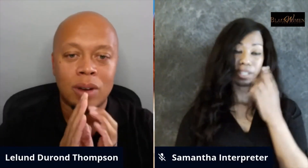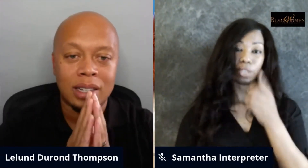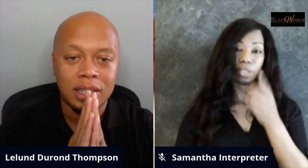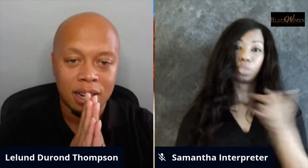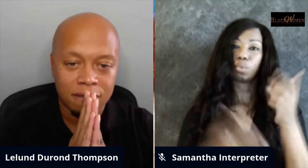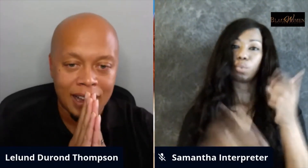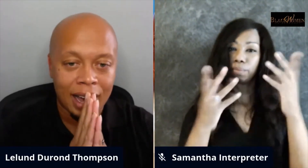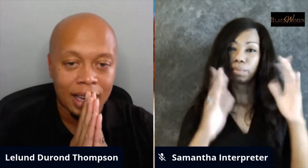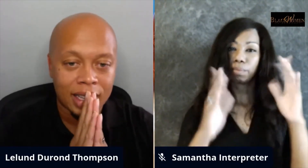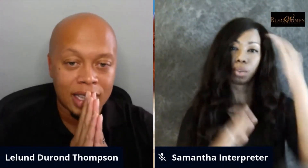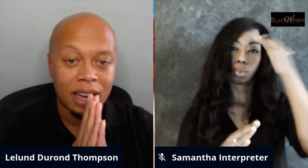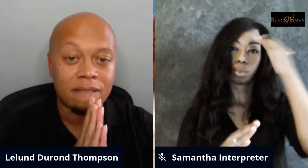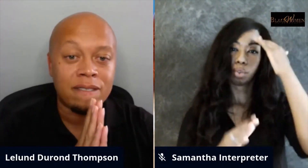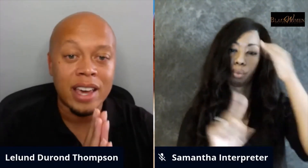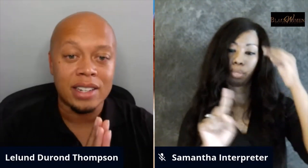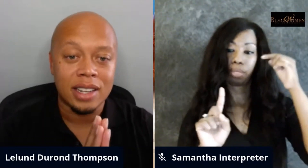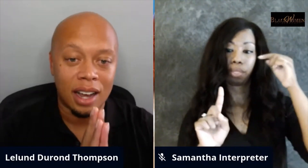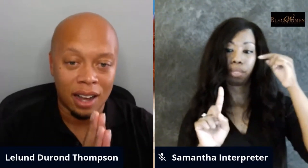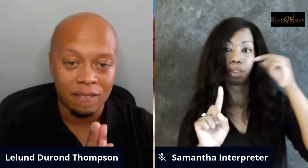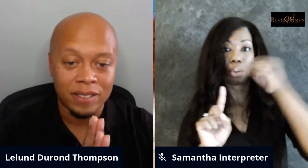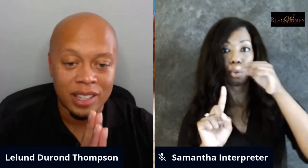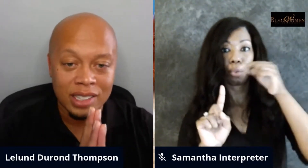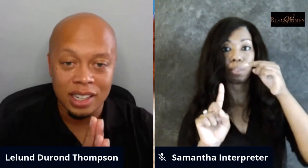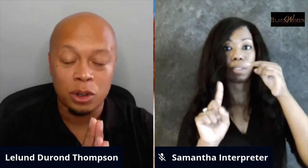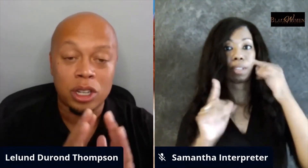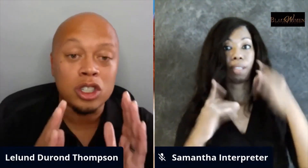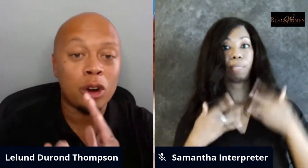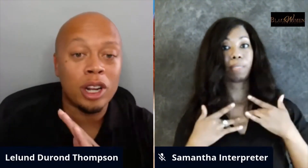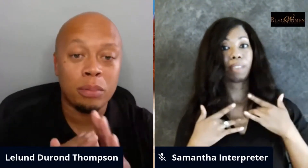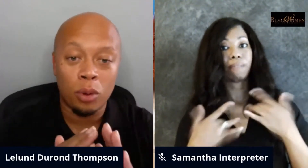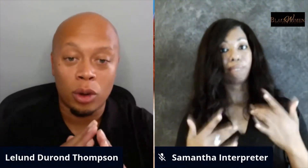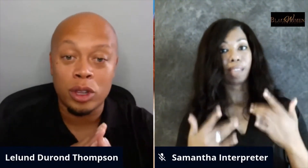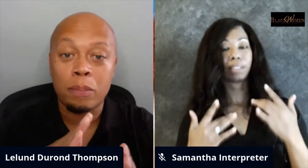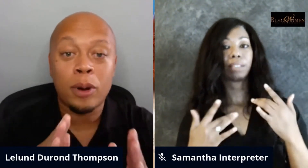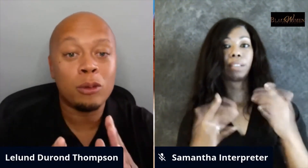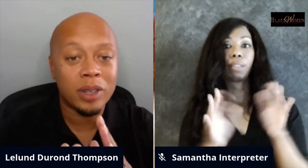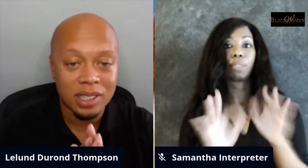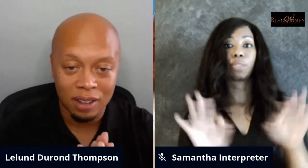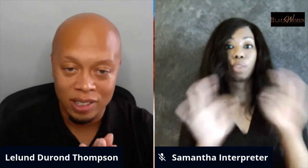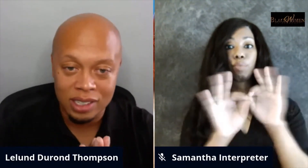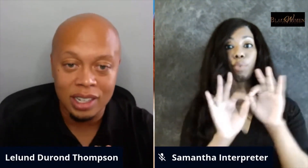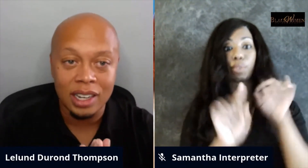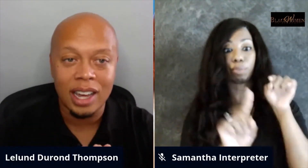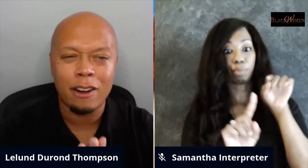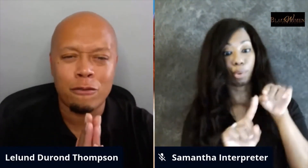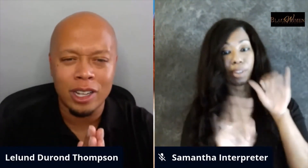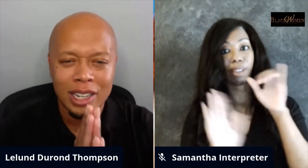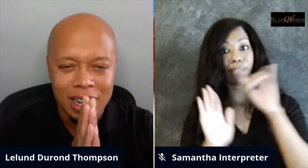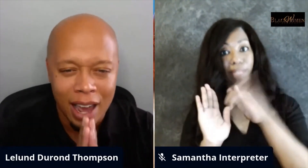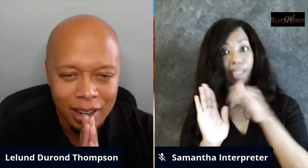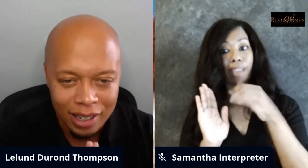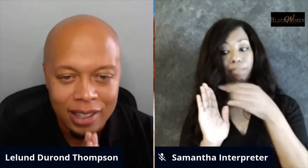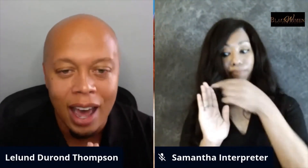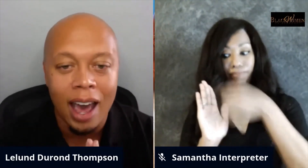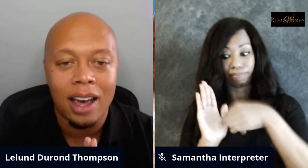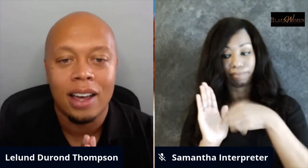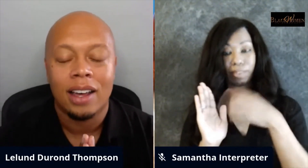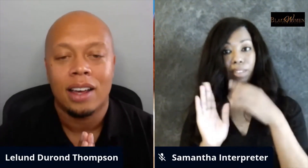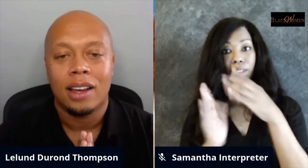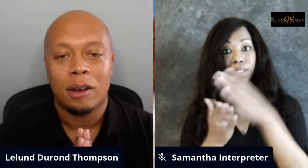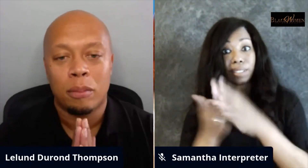able to identify the event of the scene or the turning point or the purpose of the scene and really nailing